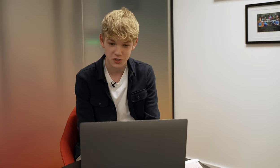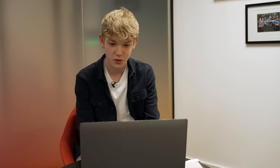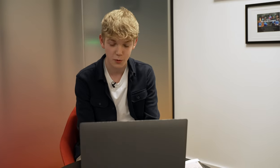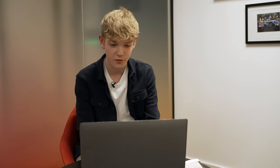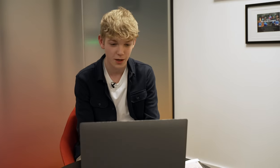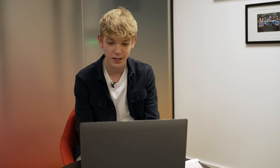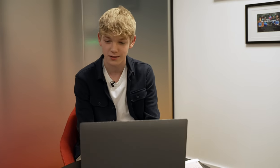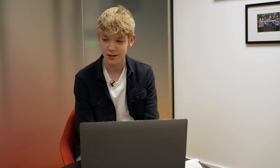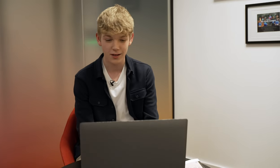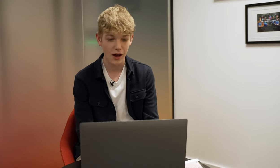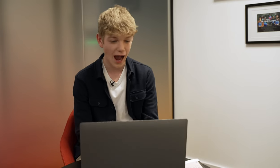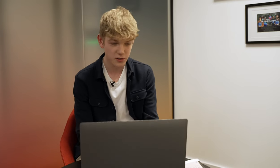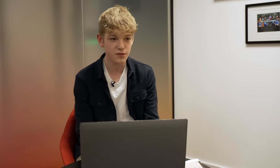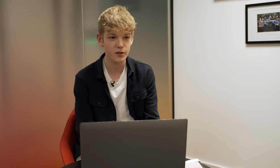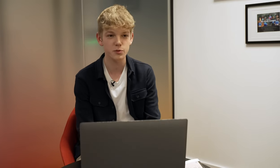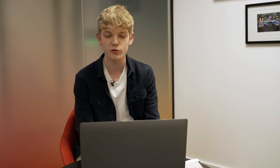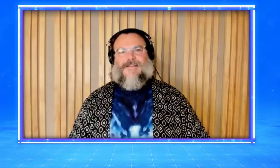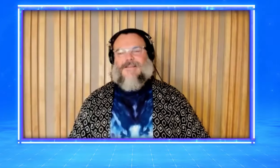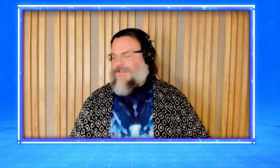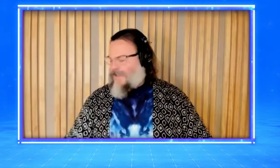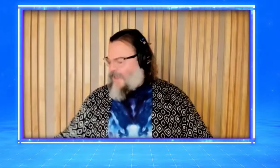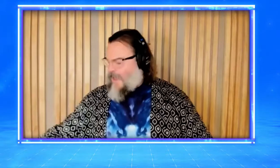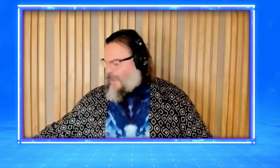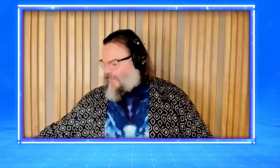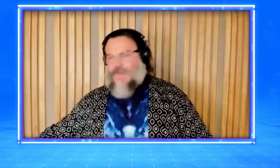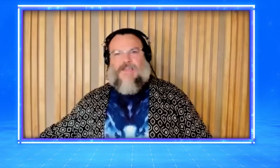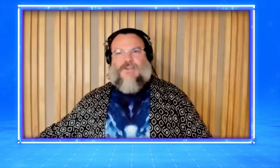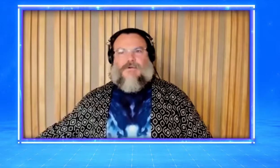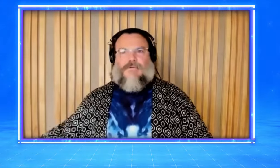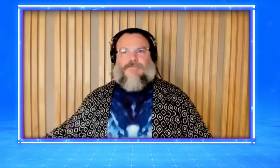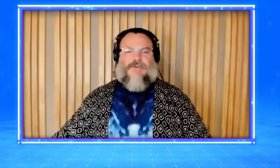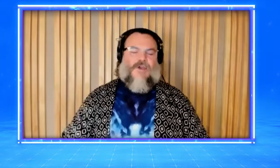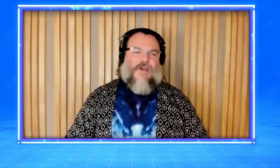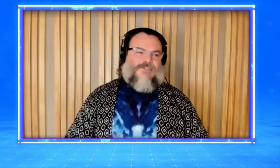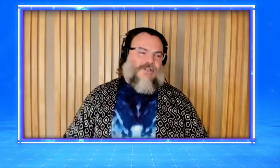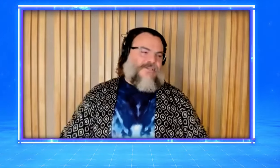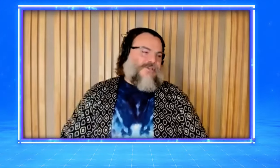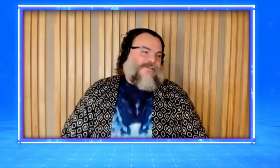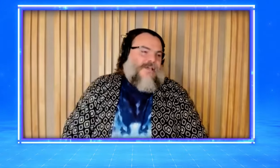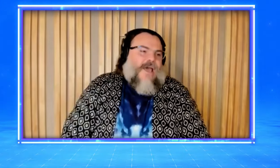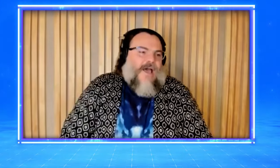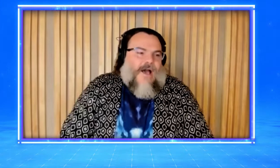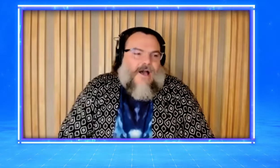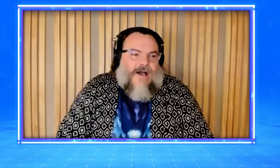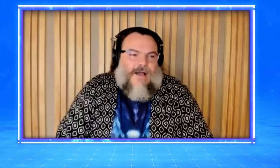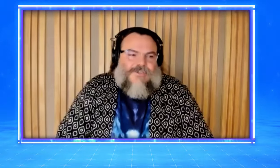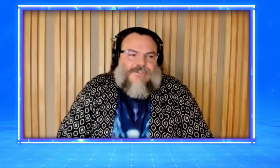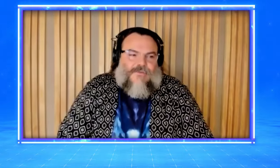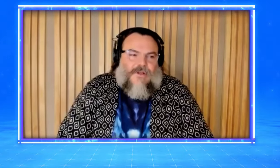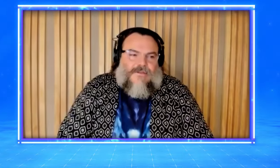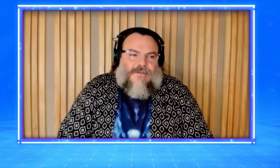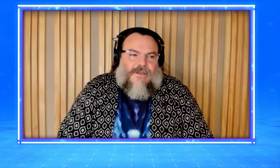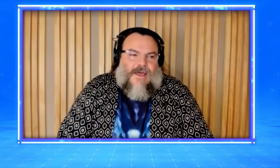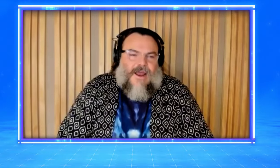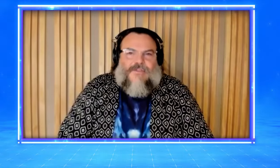congratulations on the movie. I mean, how does it feel to be returning as Poe? Thank you for the congratulations. Uh, I'm just